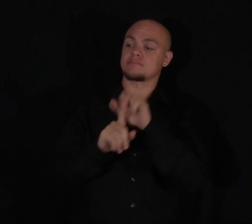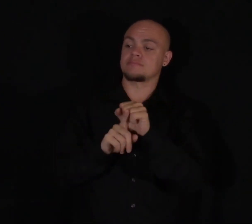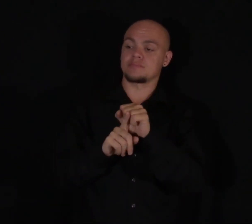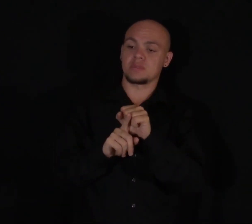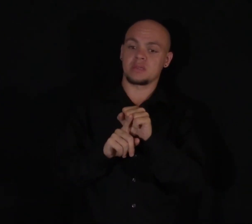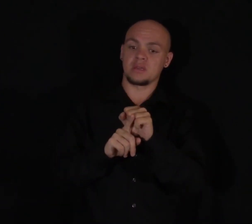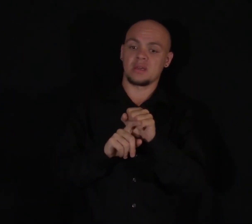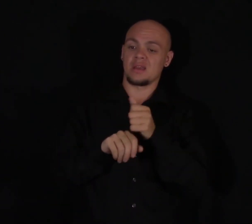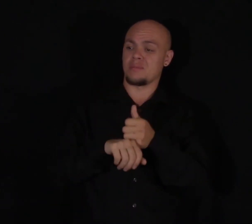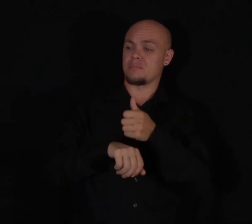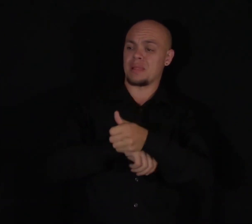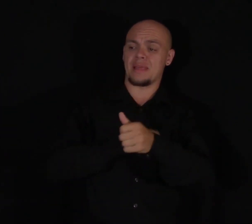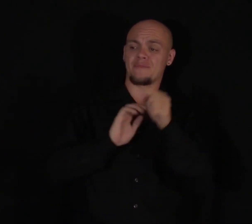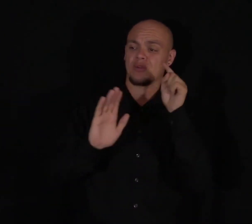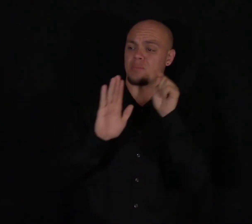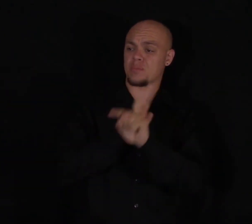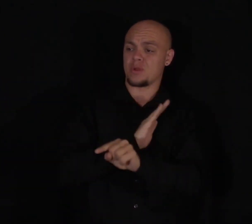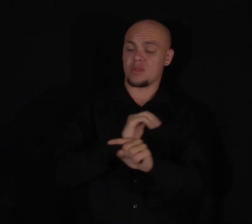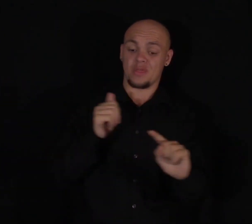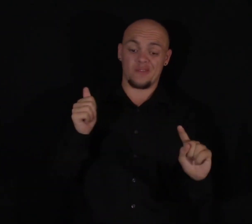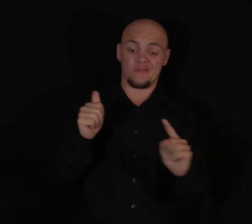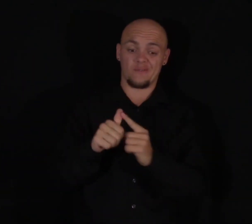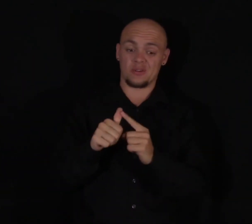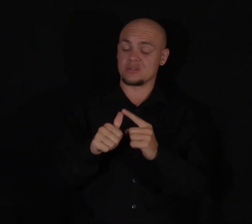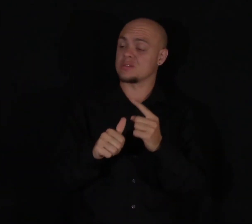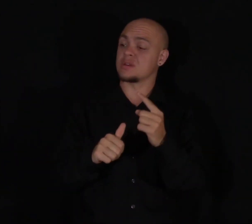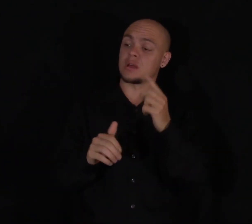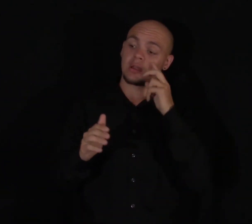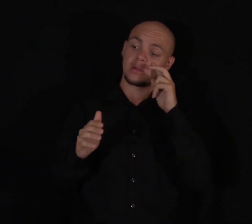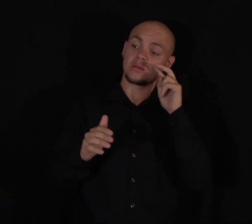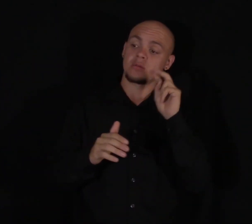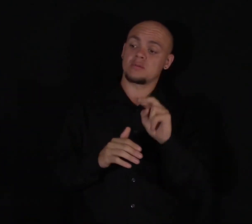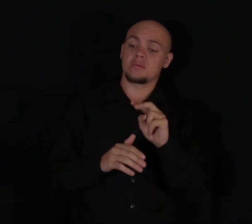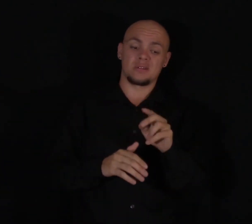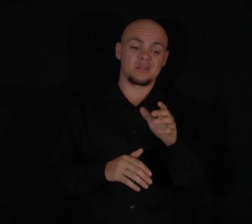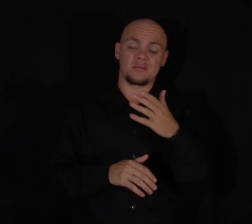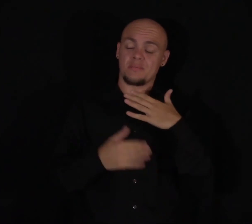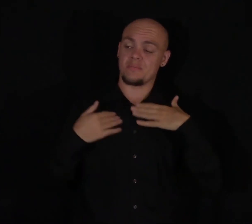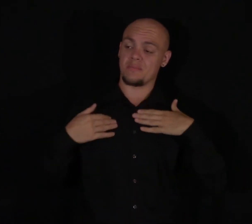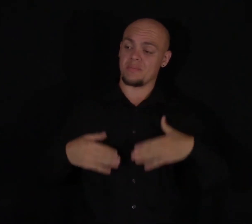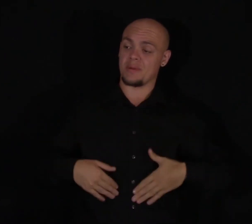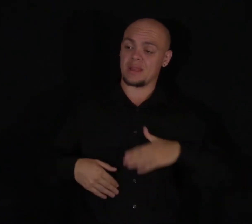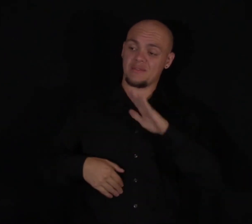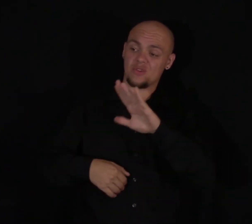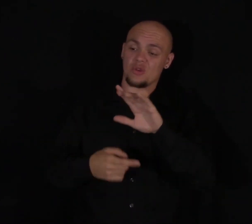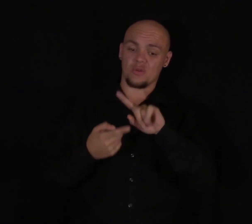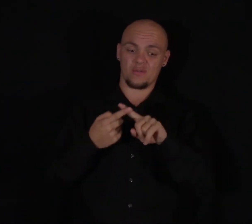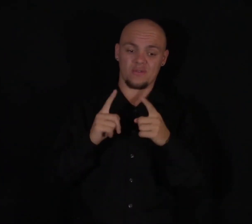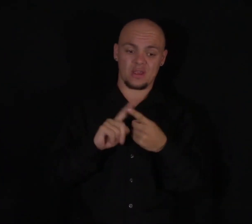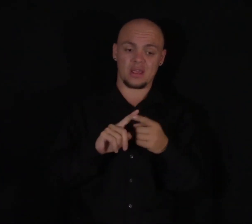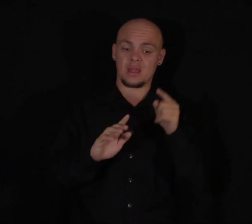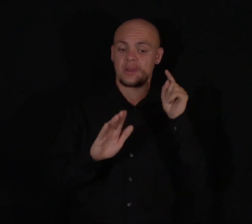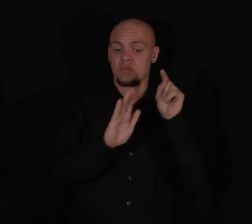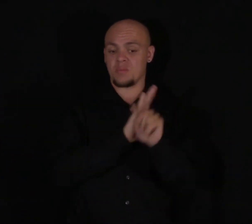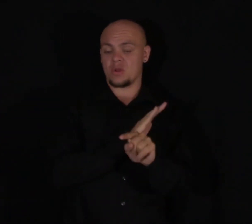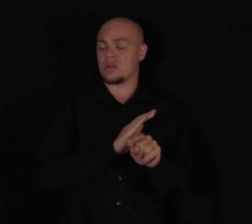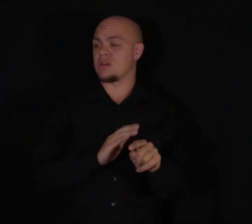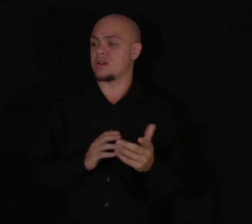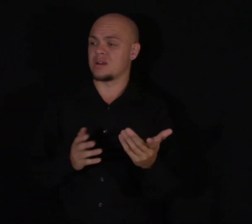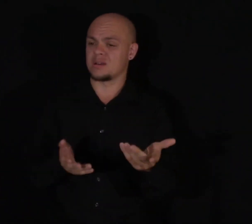murder. The first sight that was presented to your eyes was the body of your friend, murdered in so unaccountable a manner, and placed,